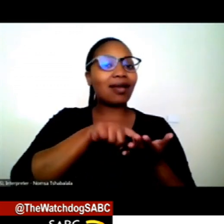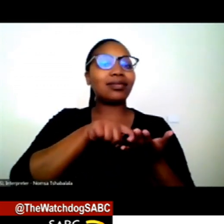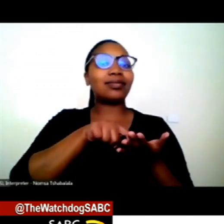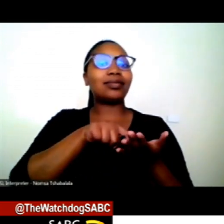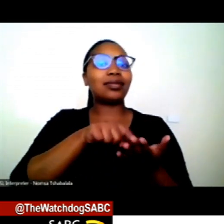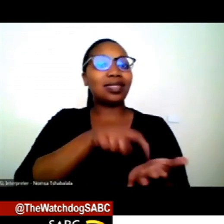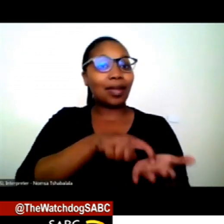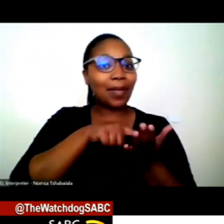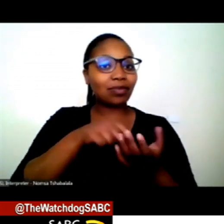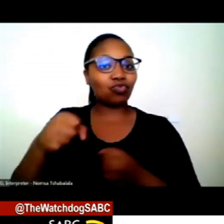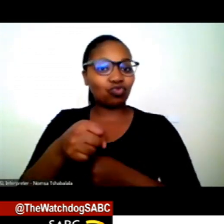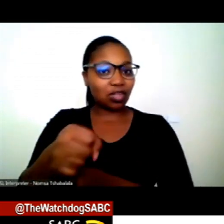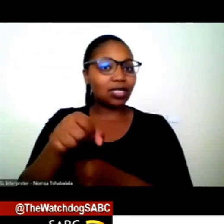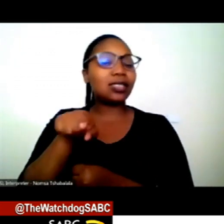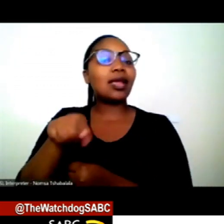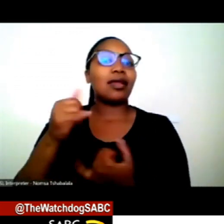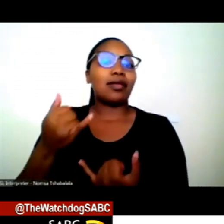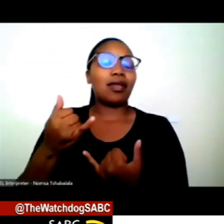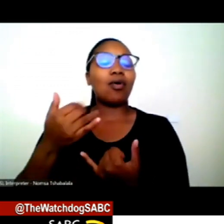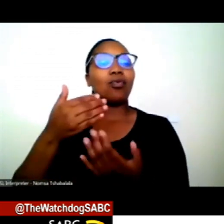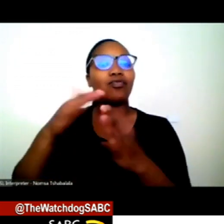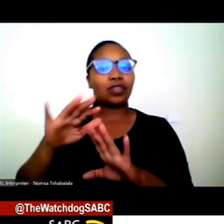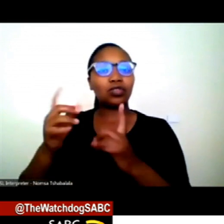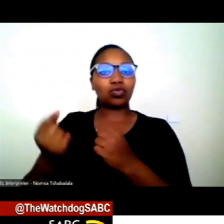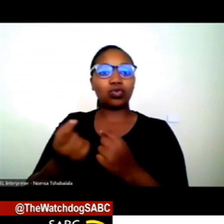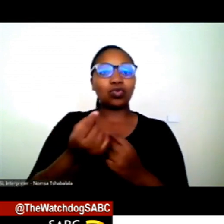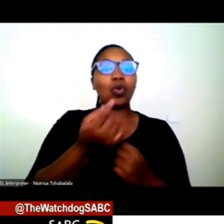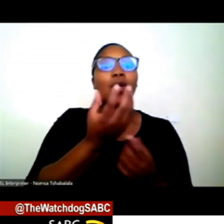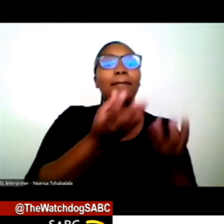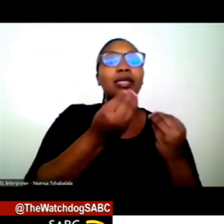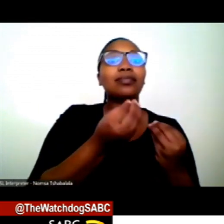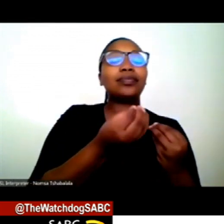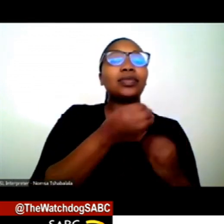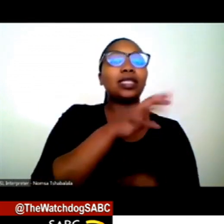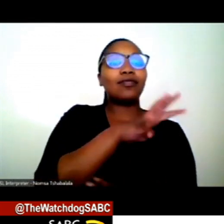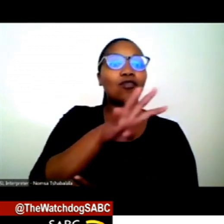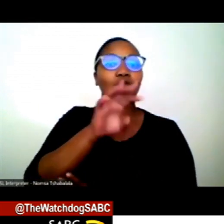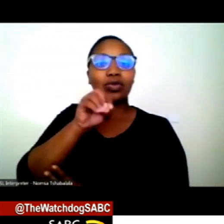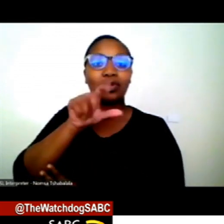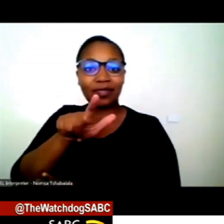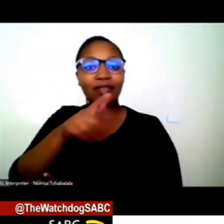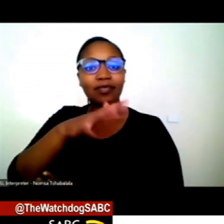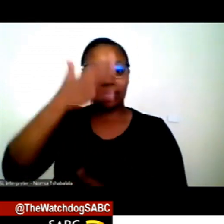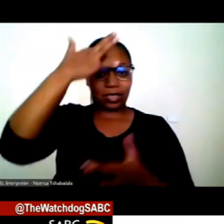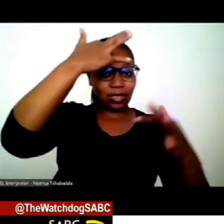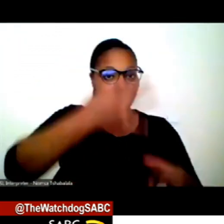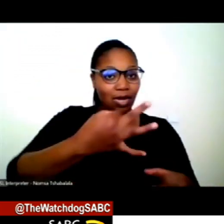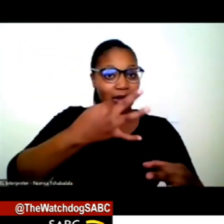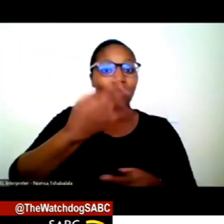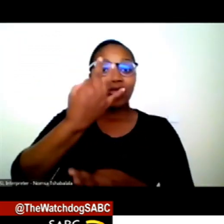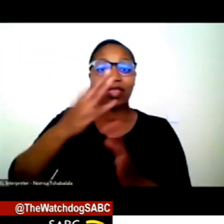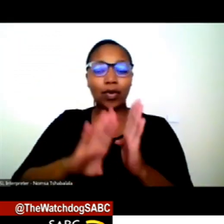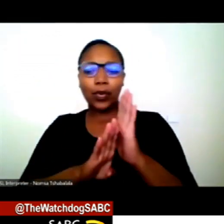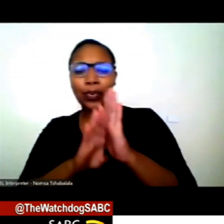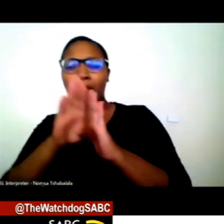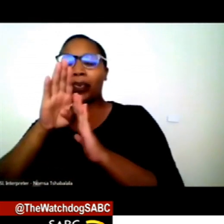third wave went up, we increased until we came up to 4,407. We decided from the end of the third wave that we are going to continue